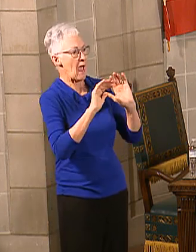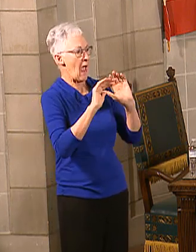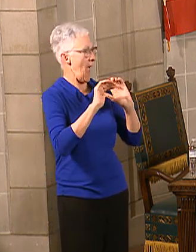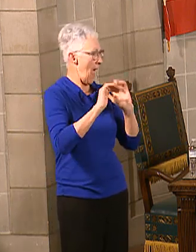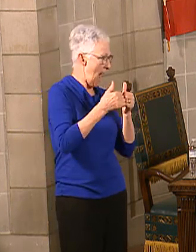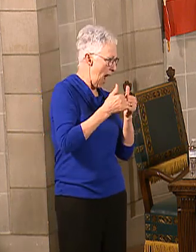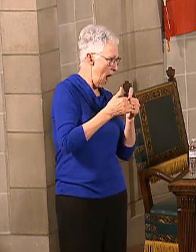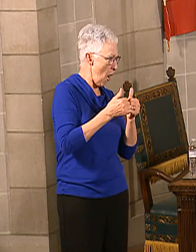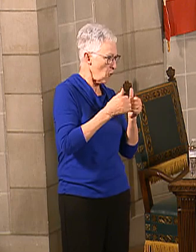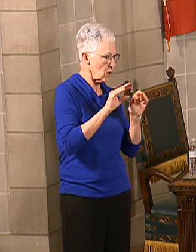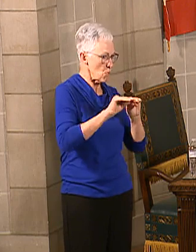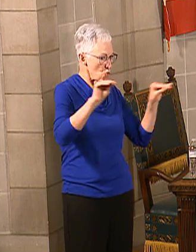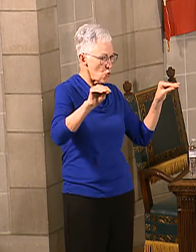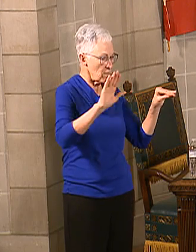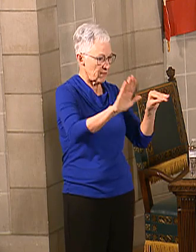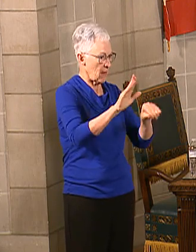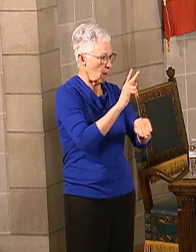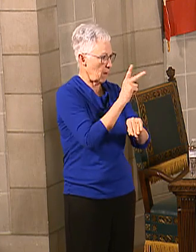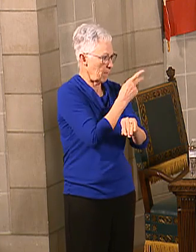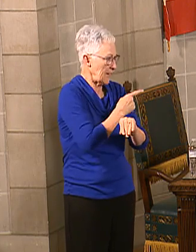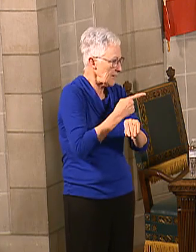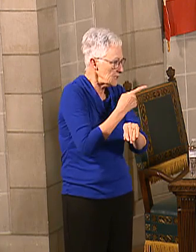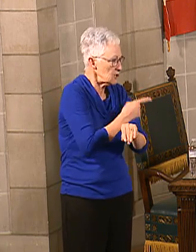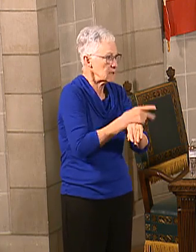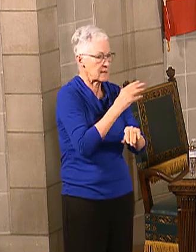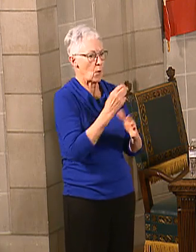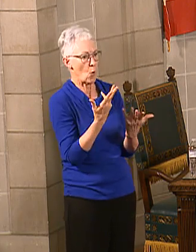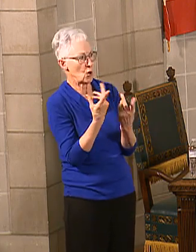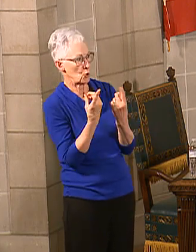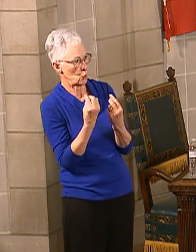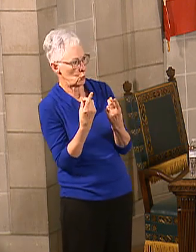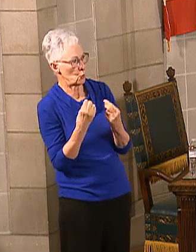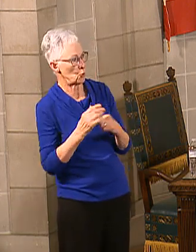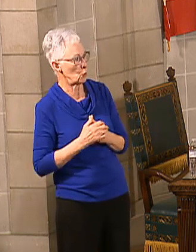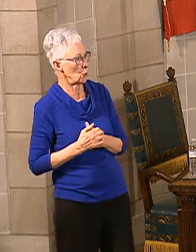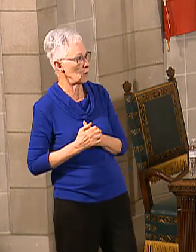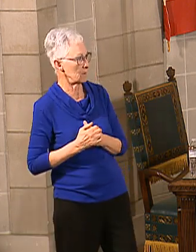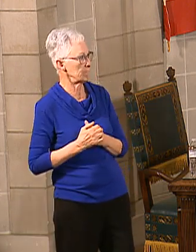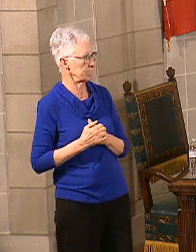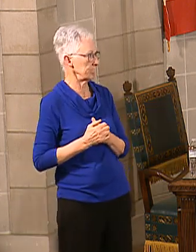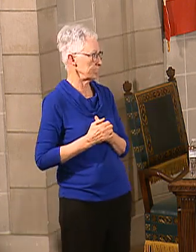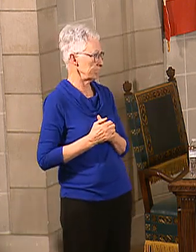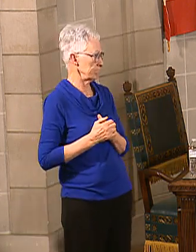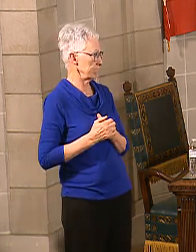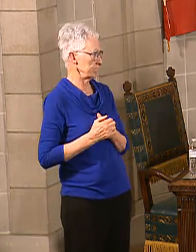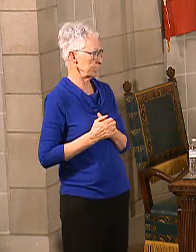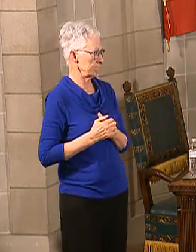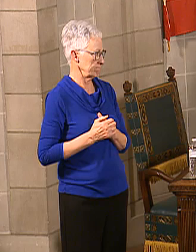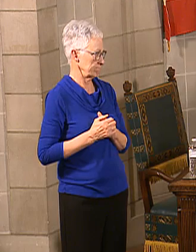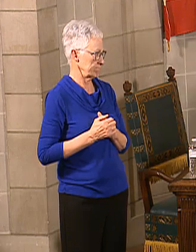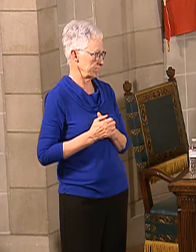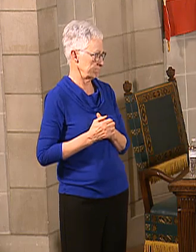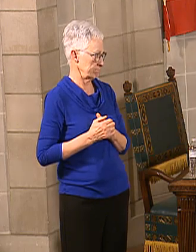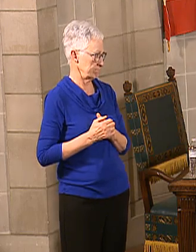health officials on that Carter House in Blair, and as an example of how this all works.